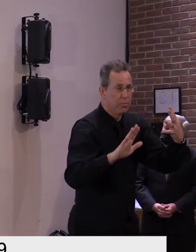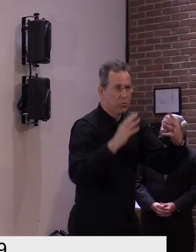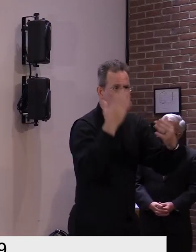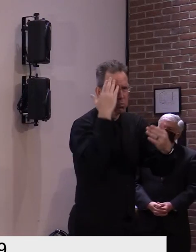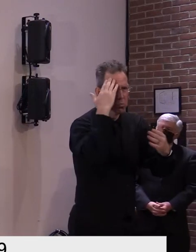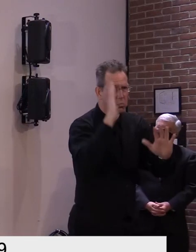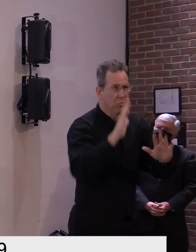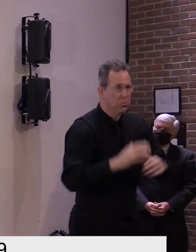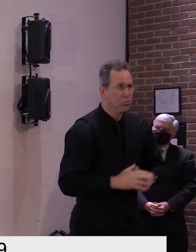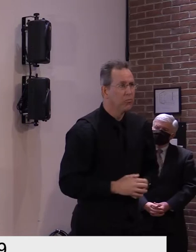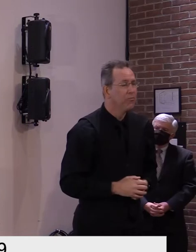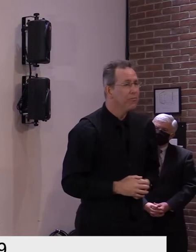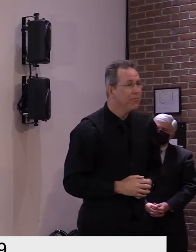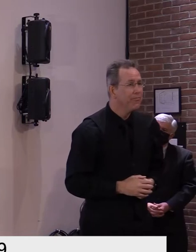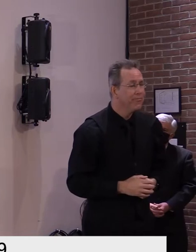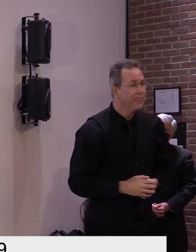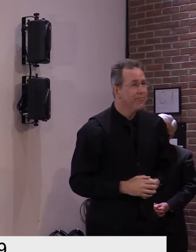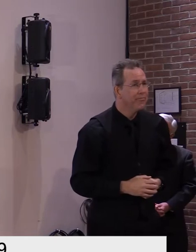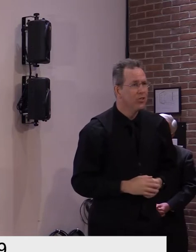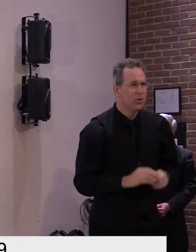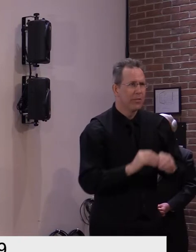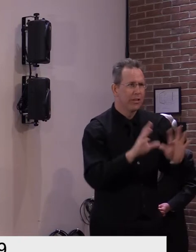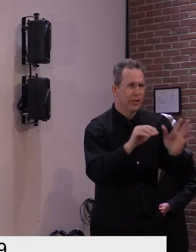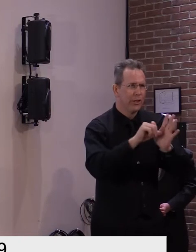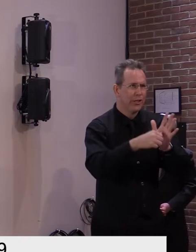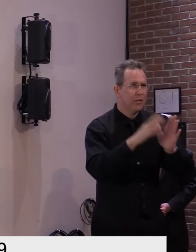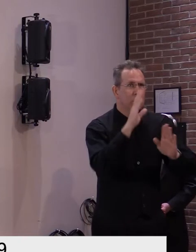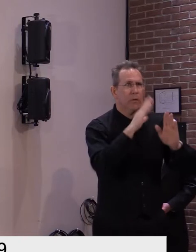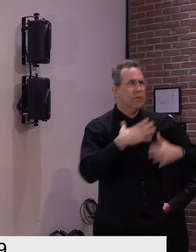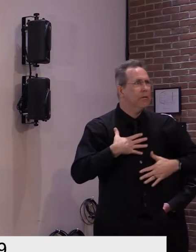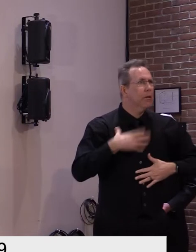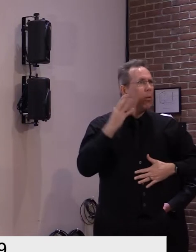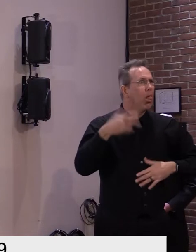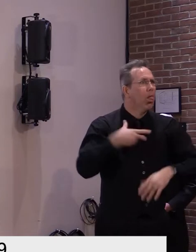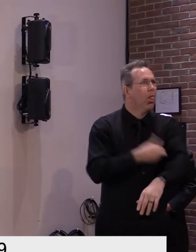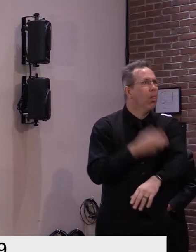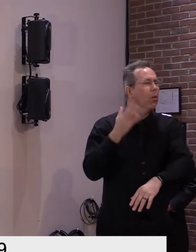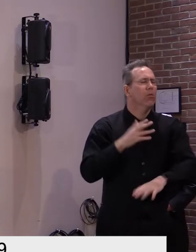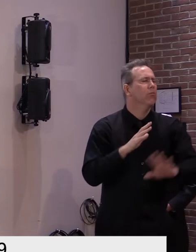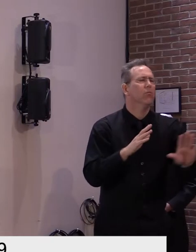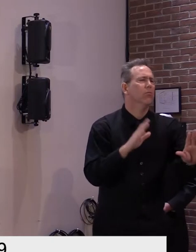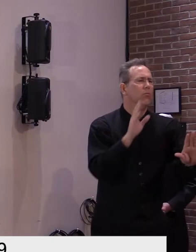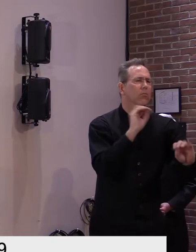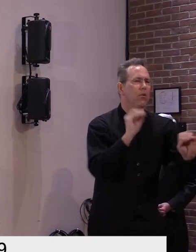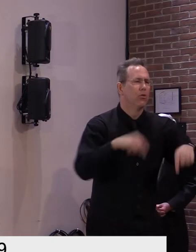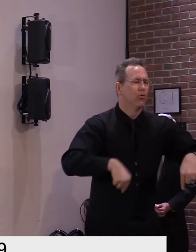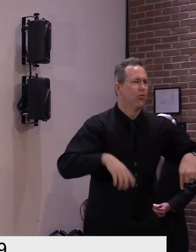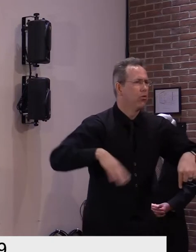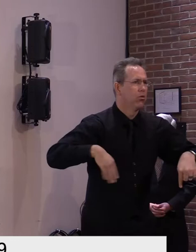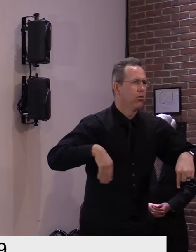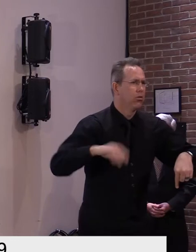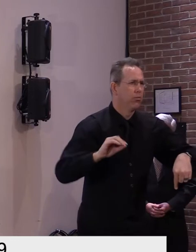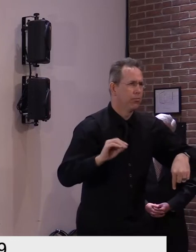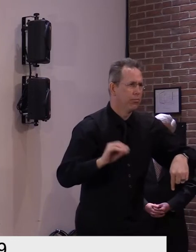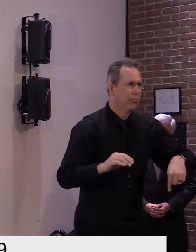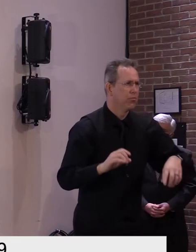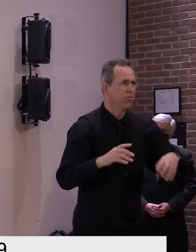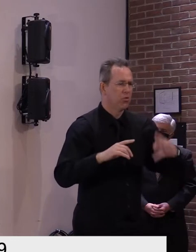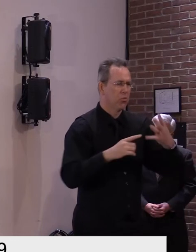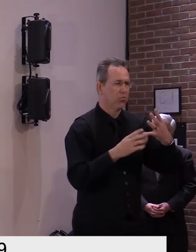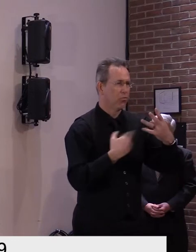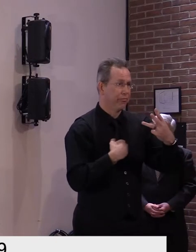the States. So for any of those who are having second thoughts about their vaccination, this should